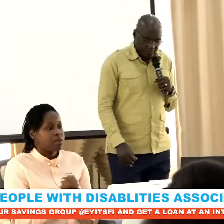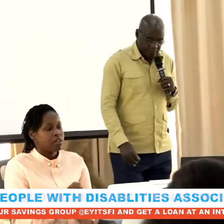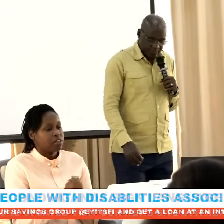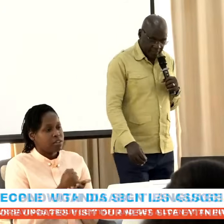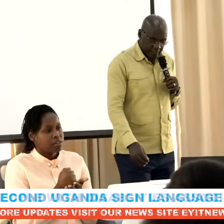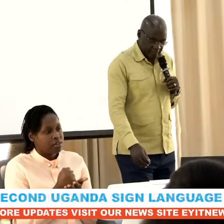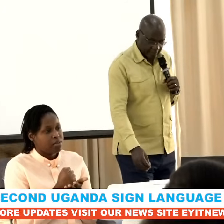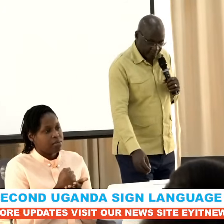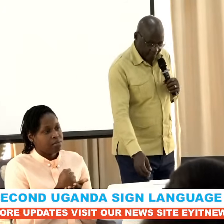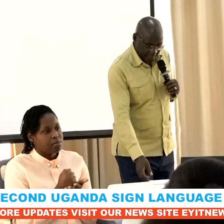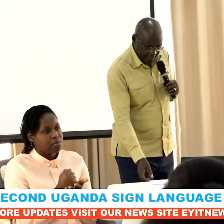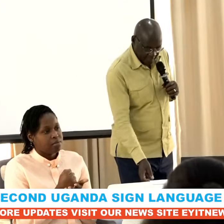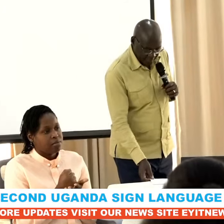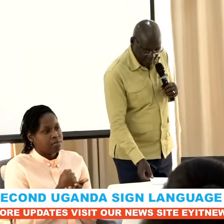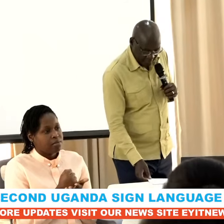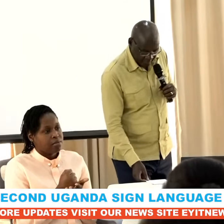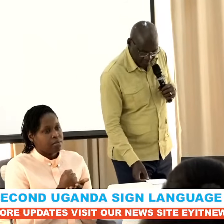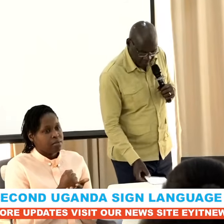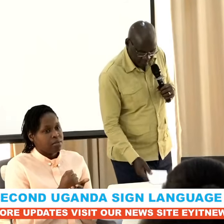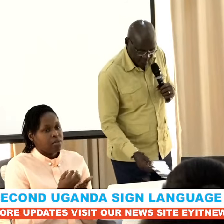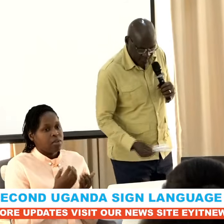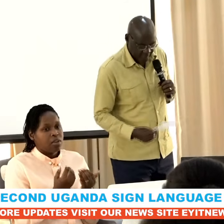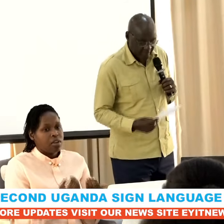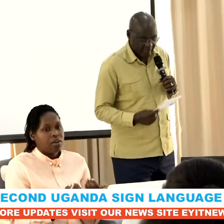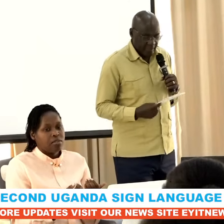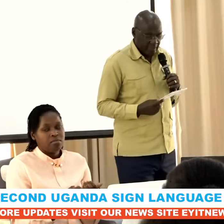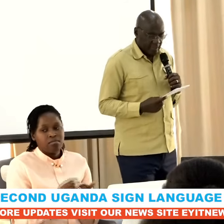So, Brian and your team,